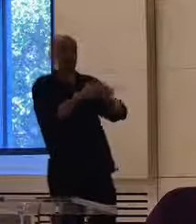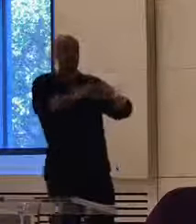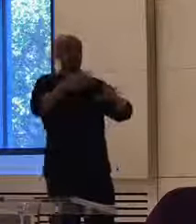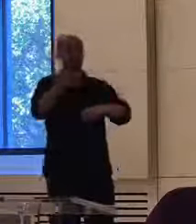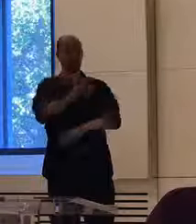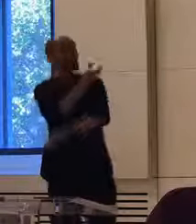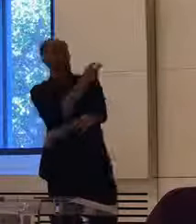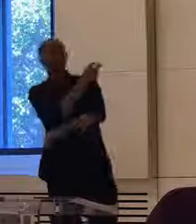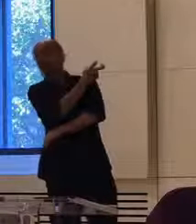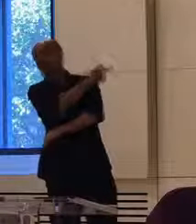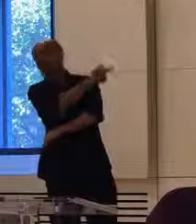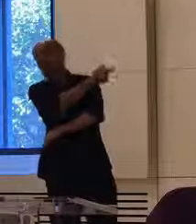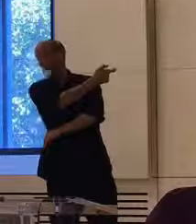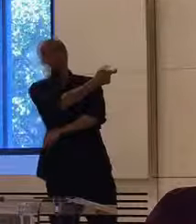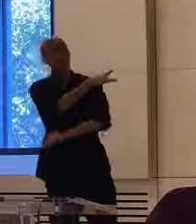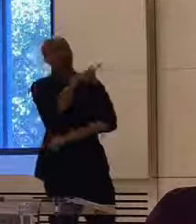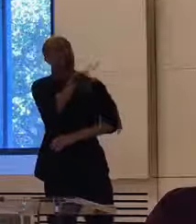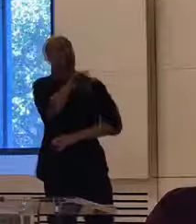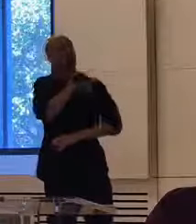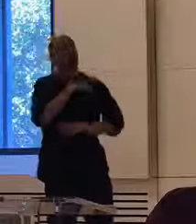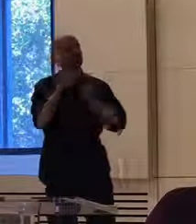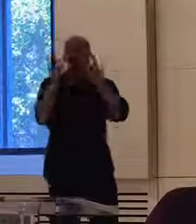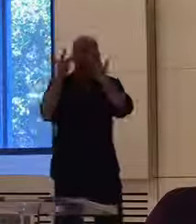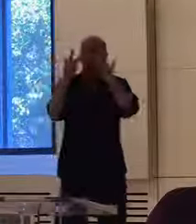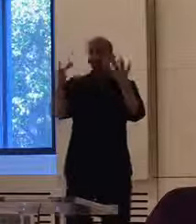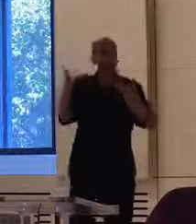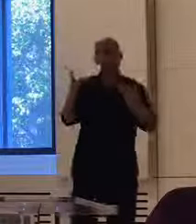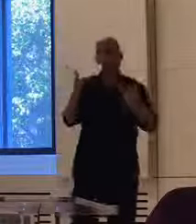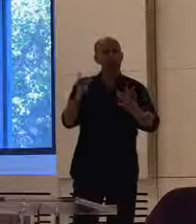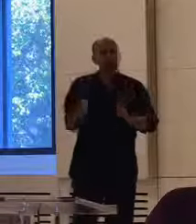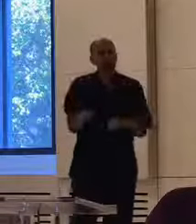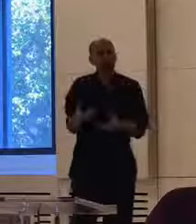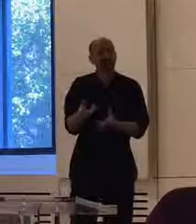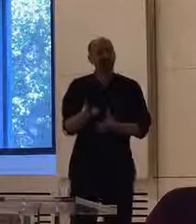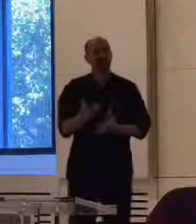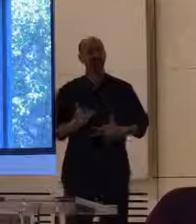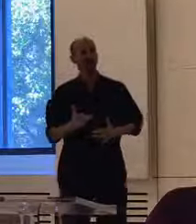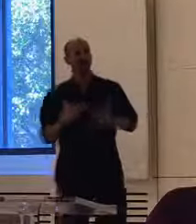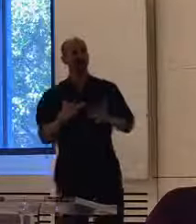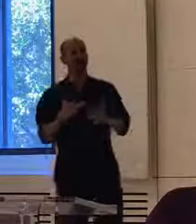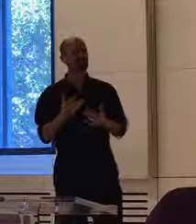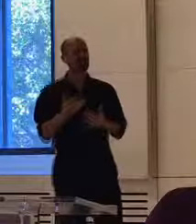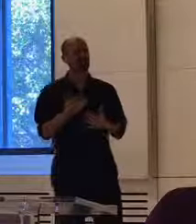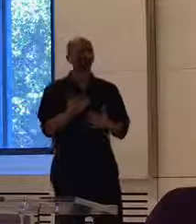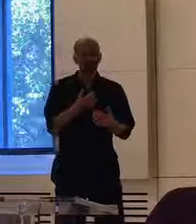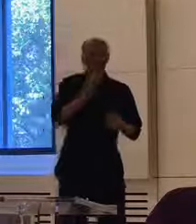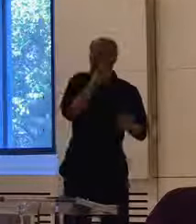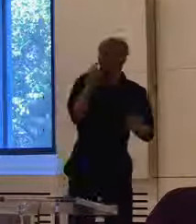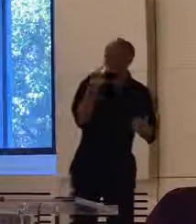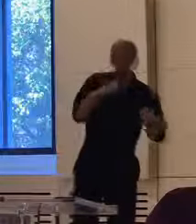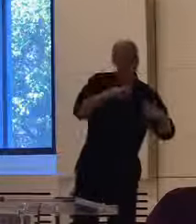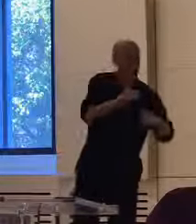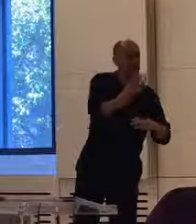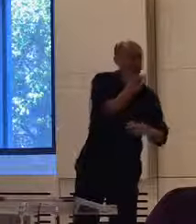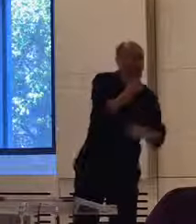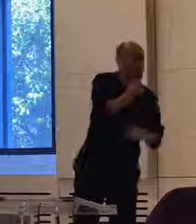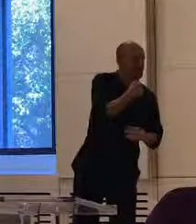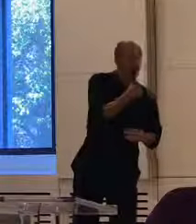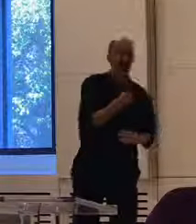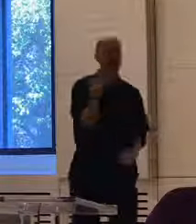pieces of information about human rights that I'll just flick through. But it's just to show you, to give you a feeling of there's